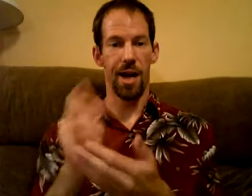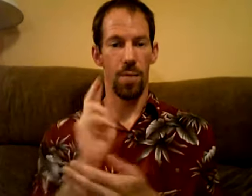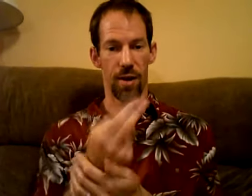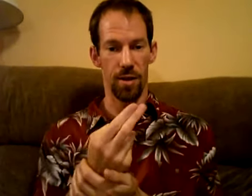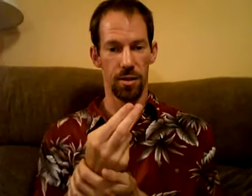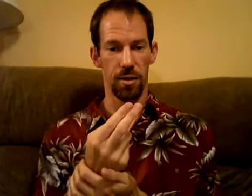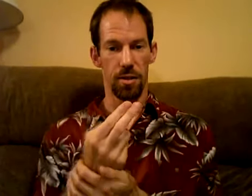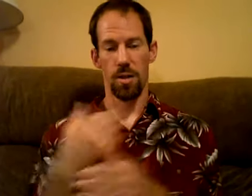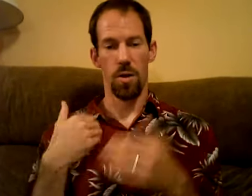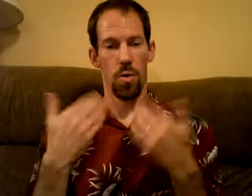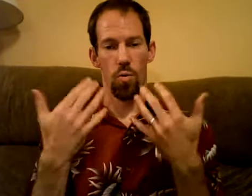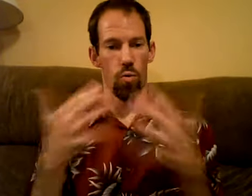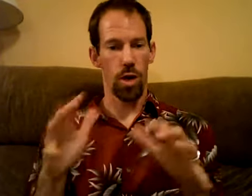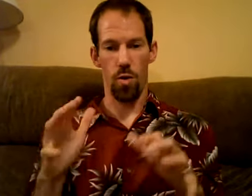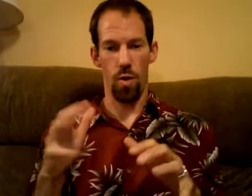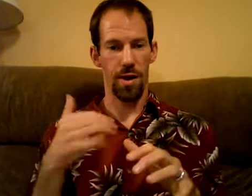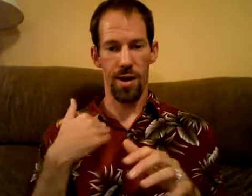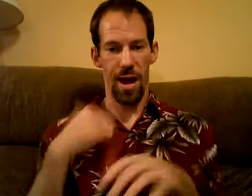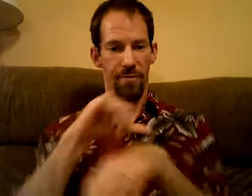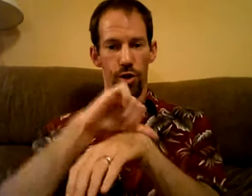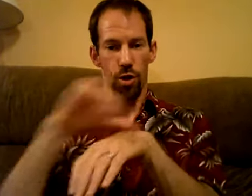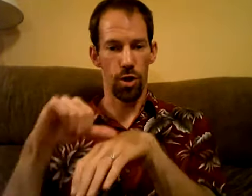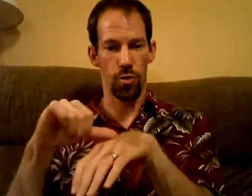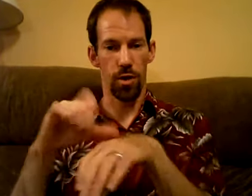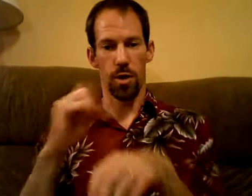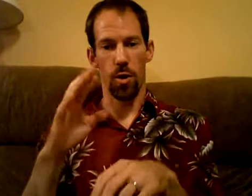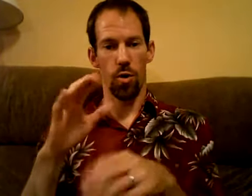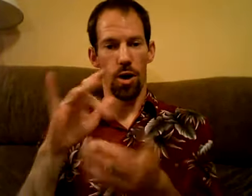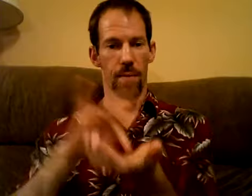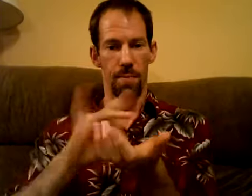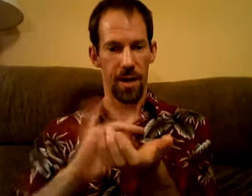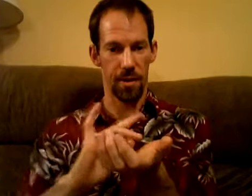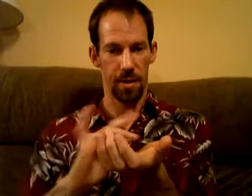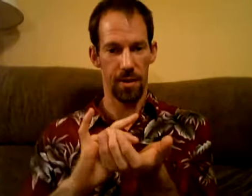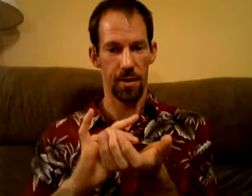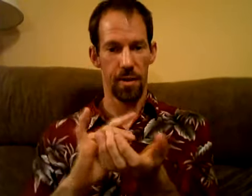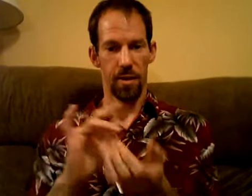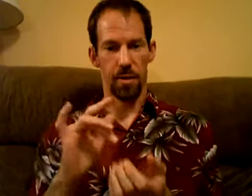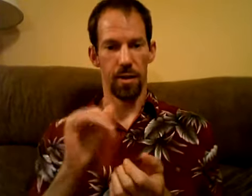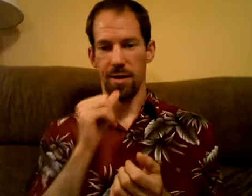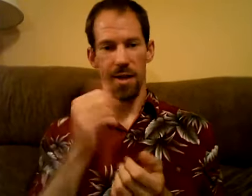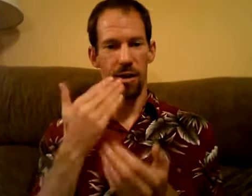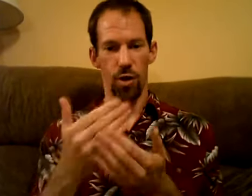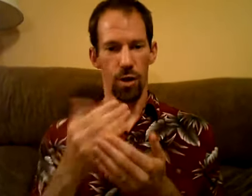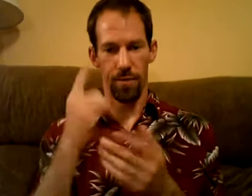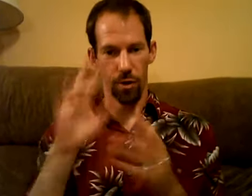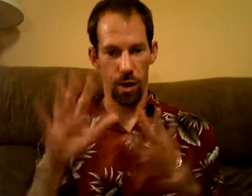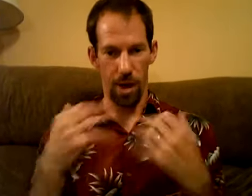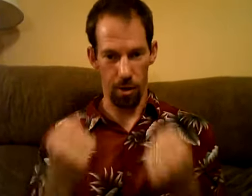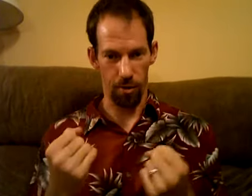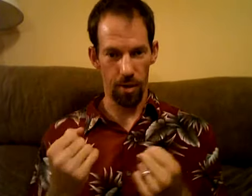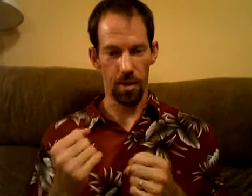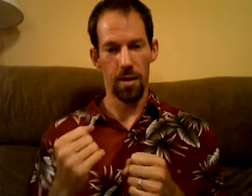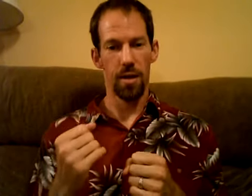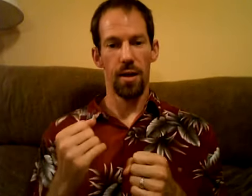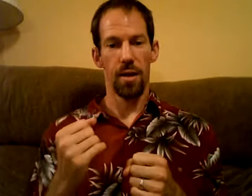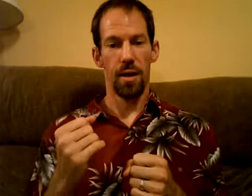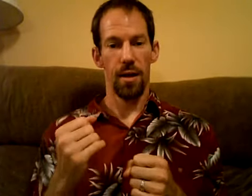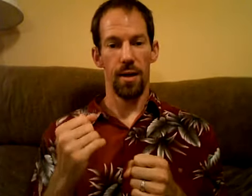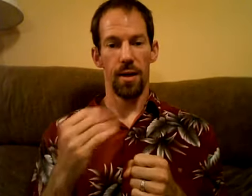us. We don't want to have surgery or medicine that's not good for our health.